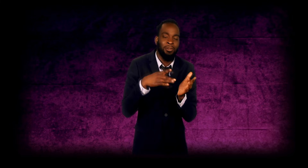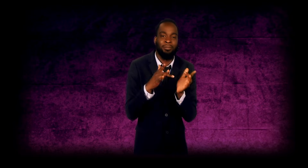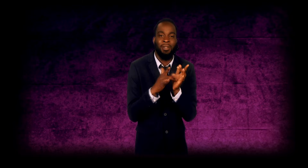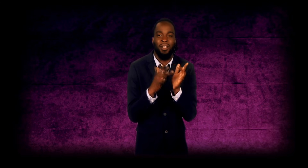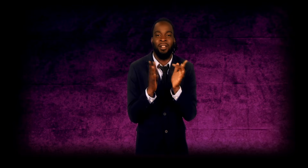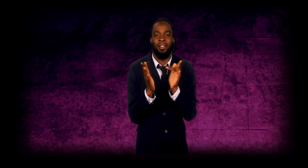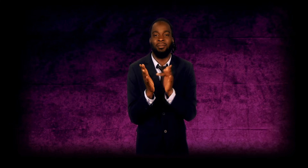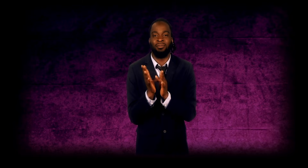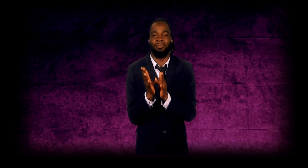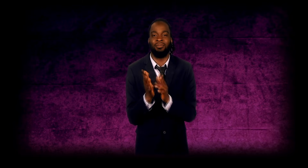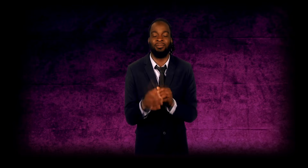Bible.